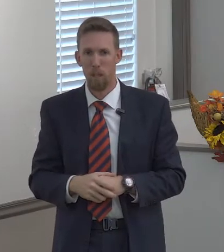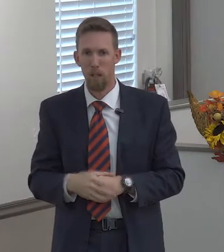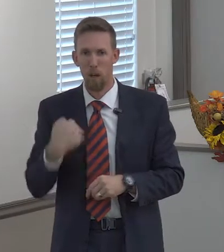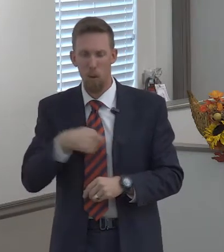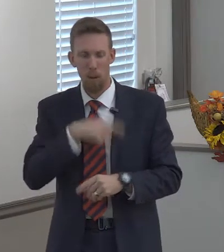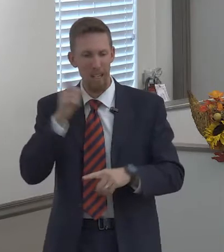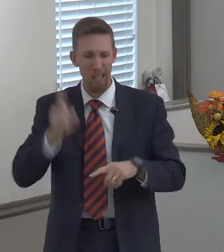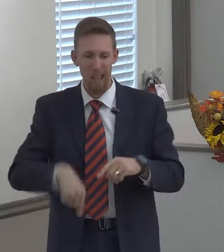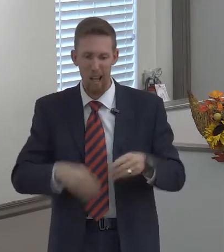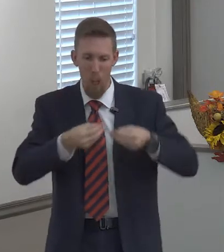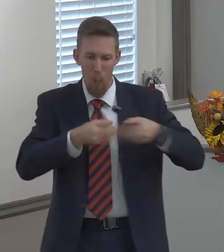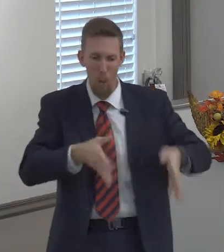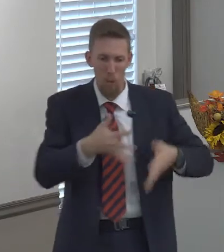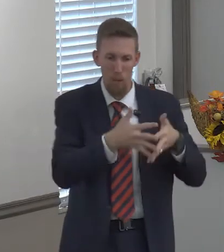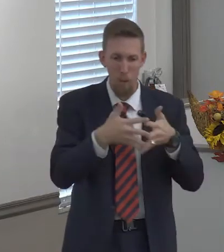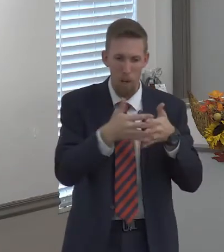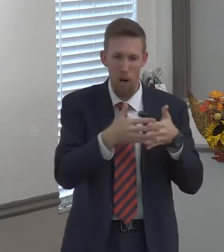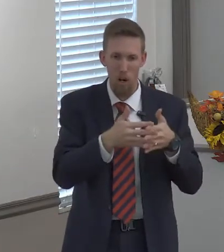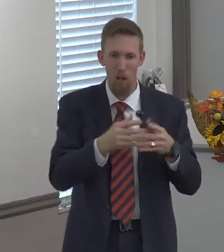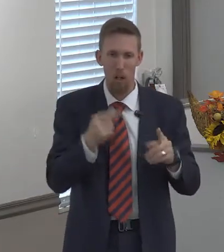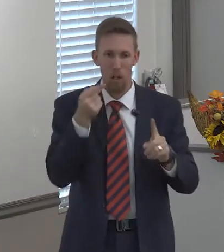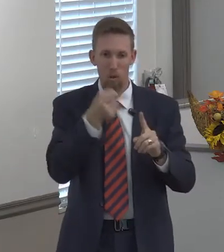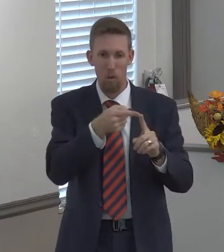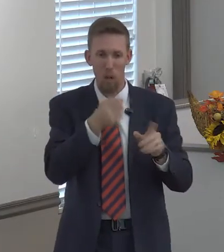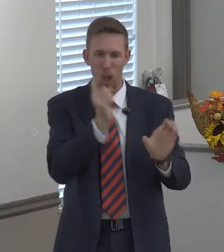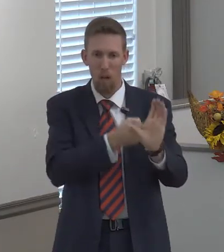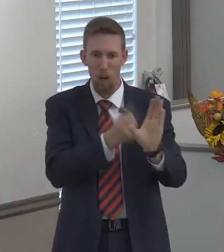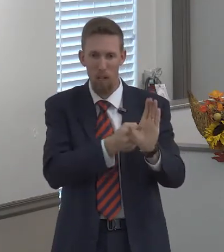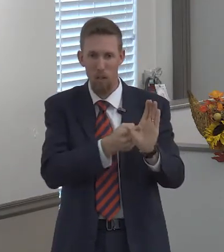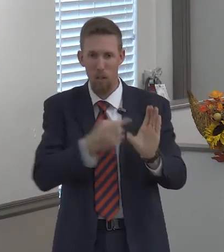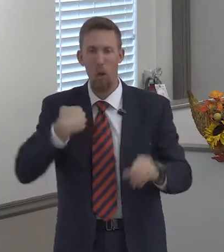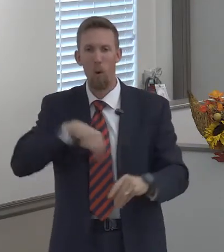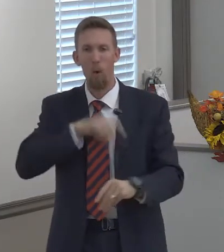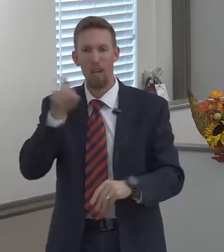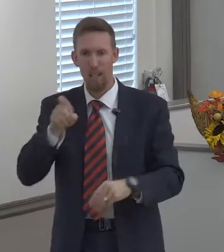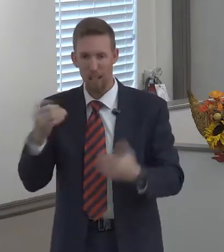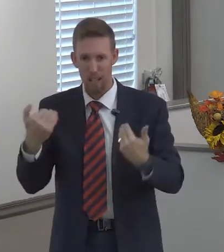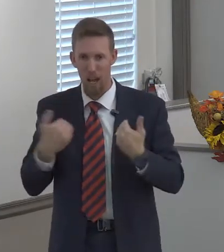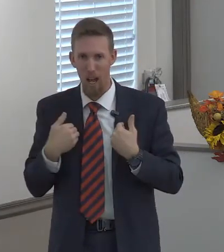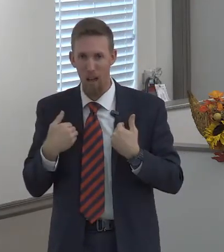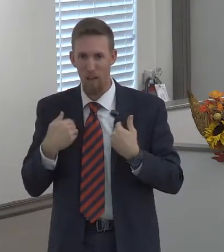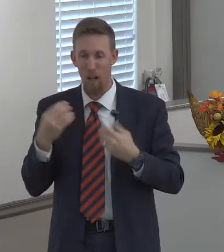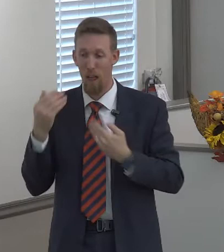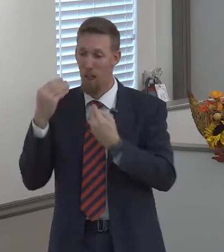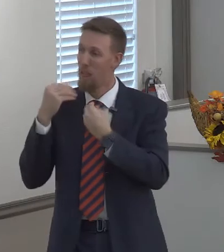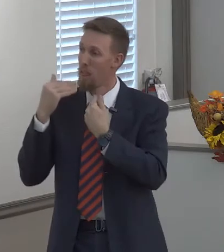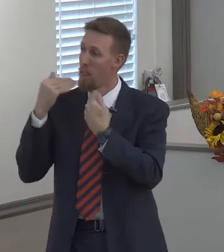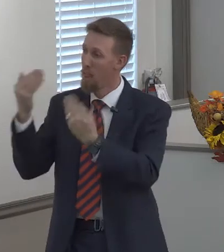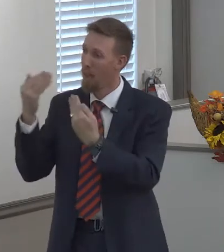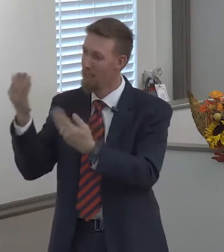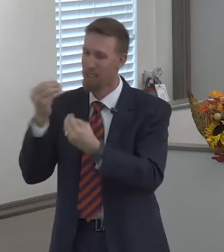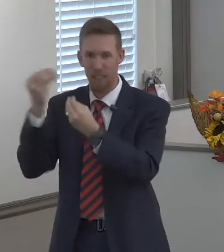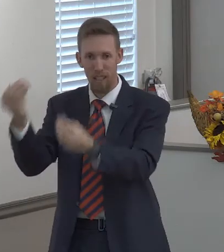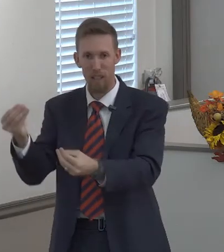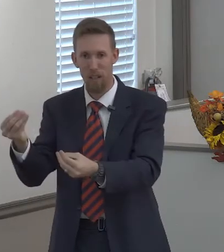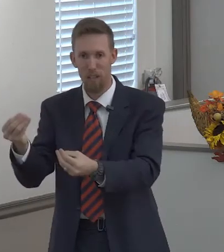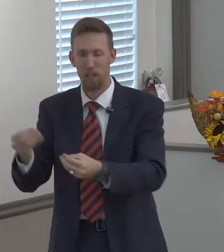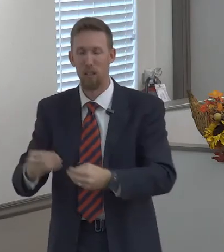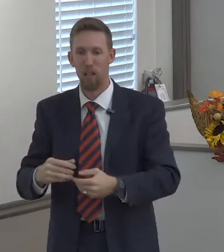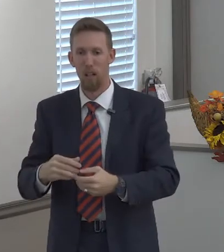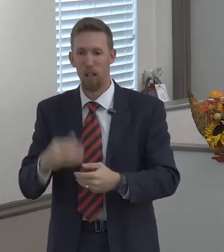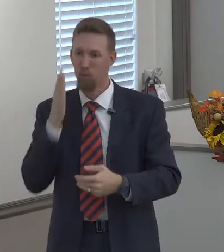War, and you would think, wow, why would we have Thanksgiving in the middle of the Civil War? But President Abraham Lincoln